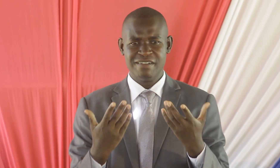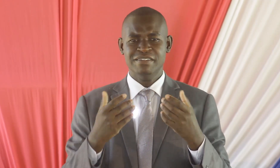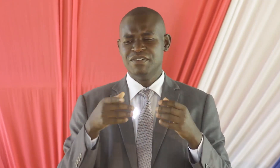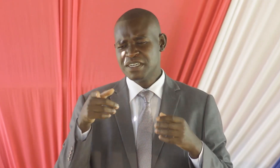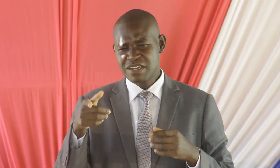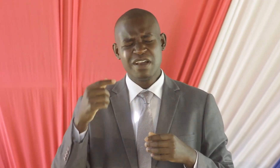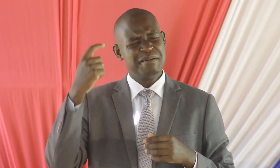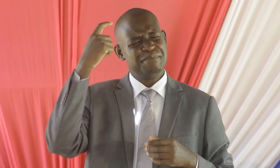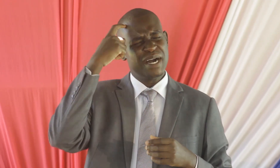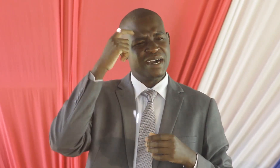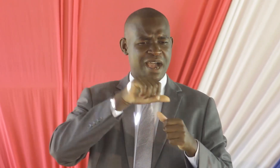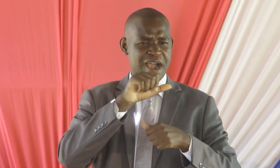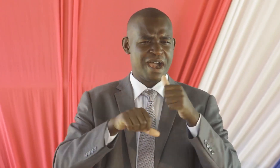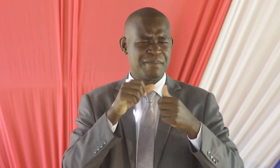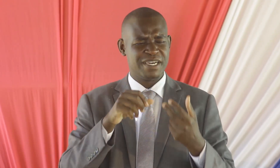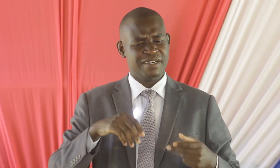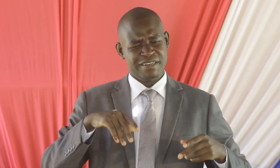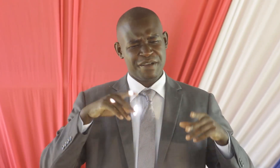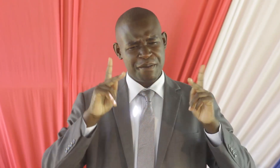It is a good example.